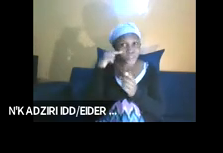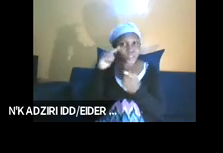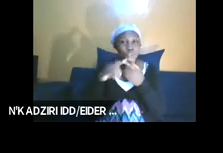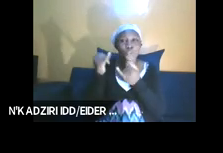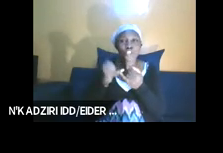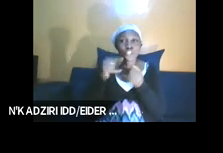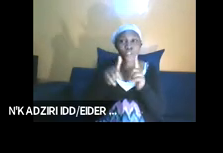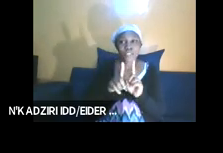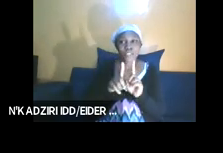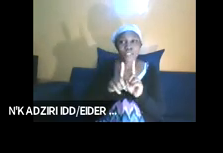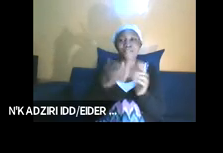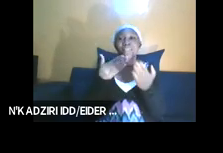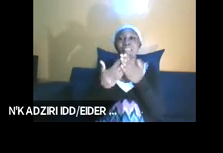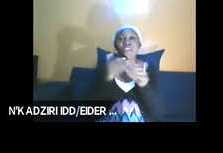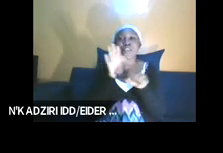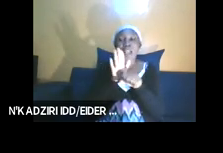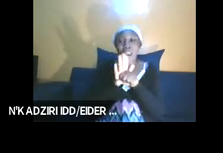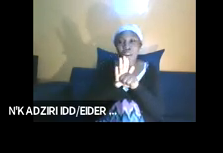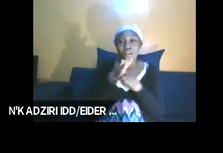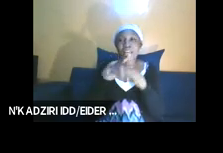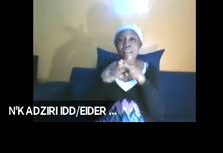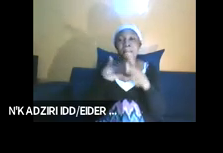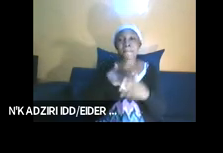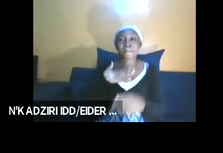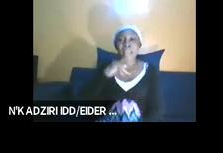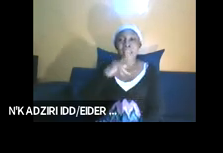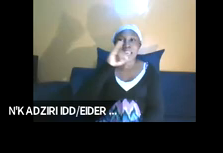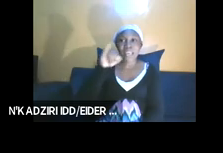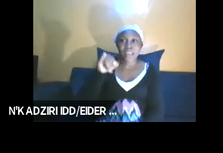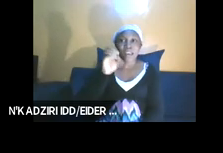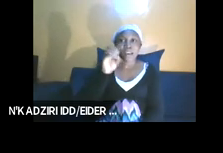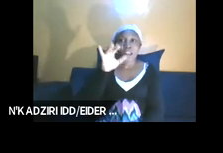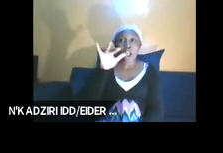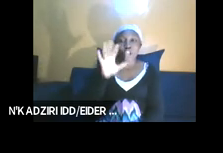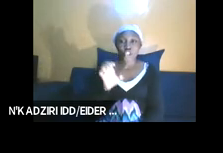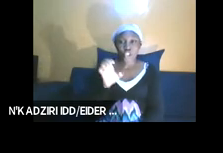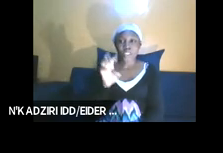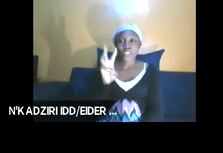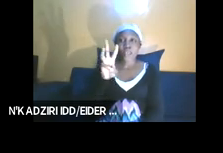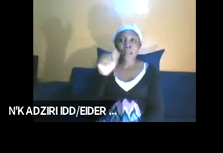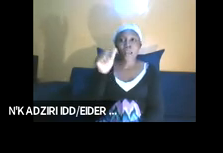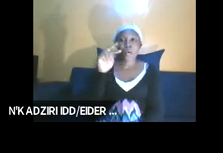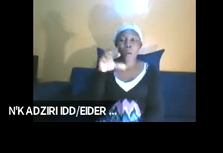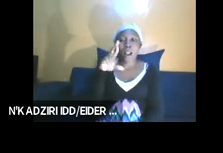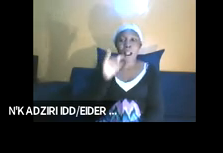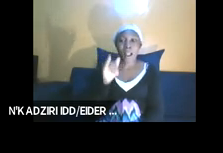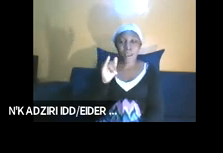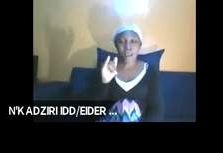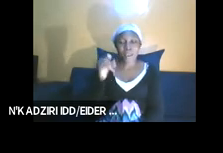much, Aurelia. My name is Joyce Wangare Ngoge. I am the lead research mentor at Eider